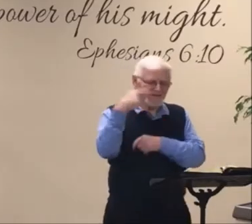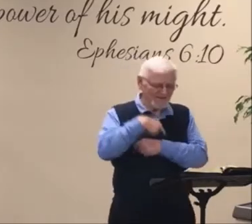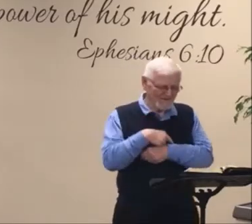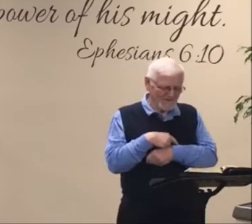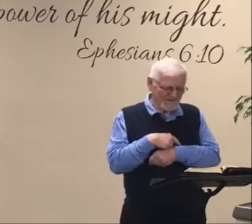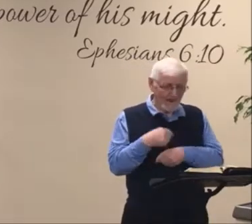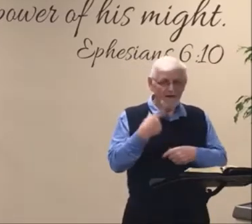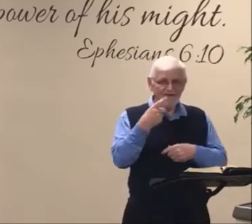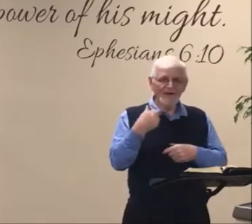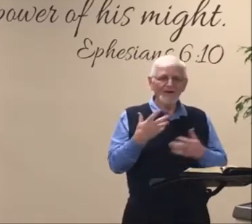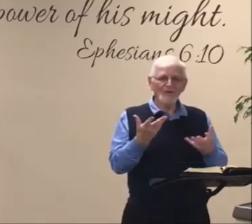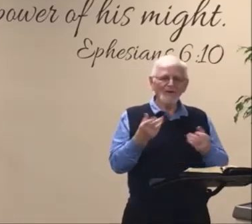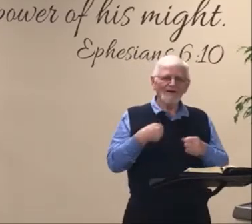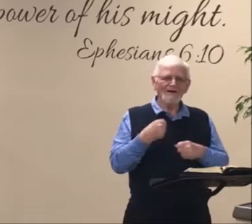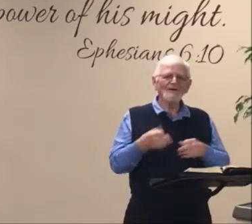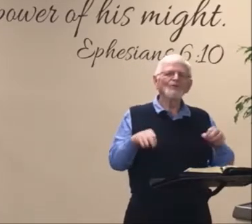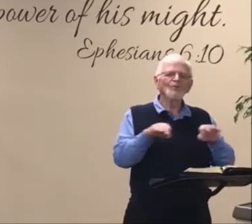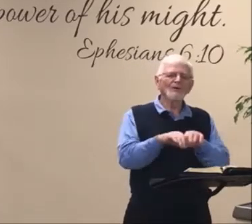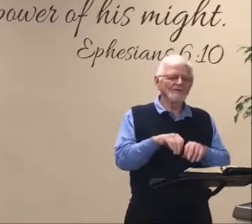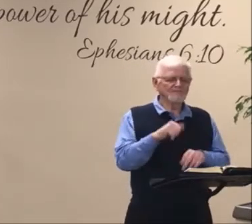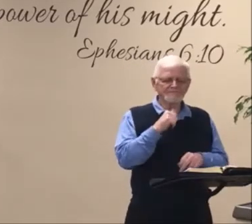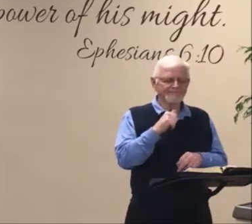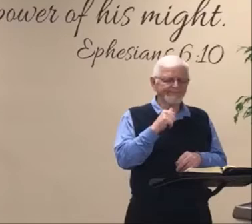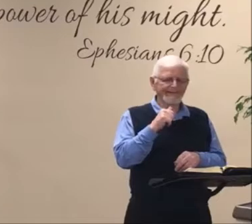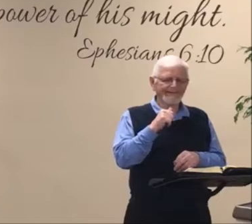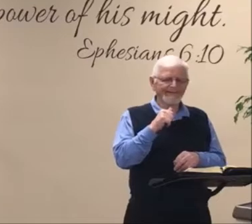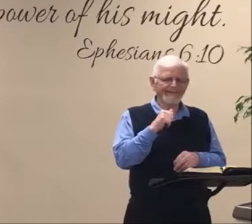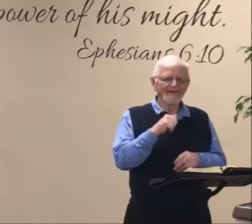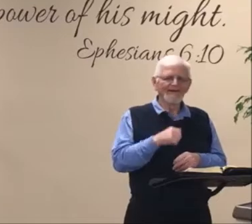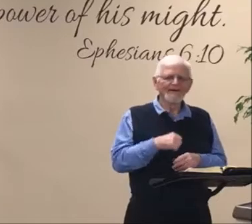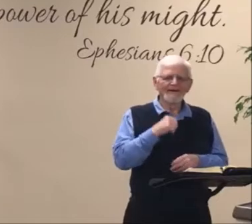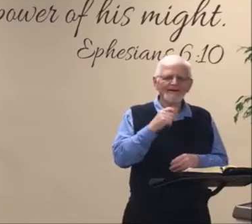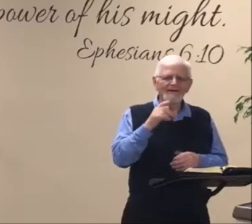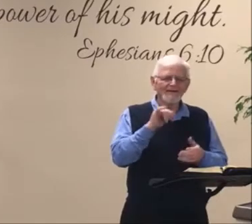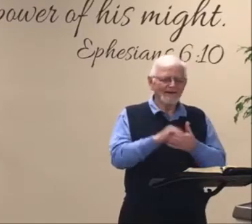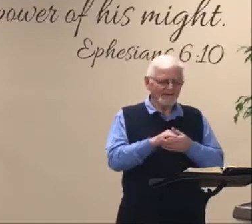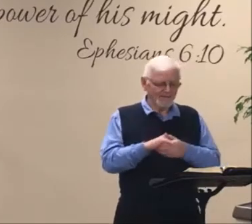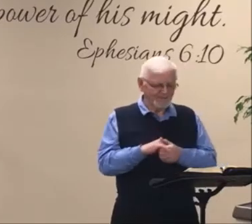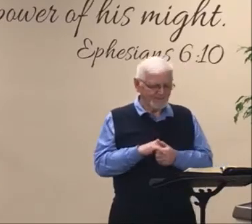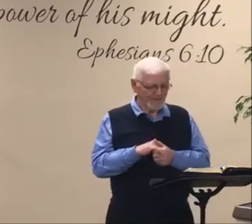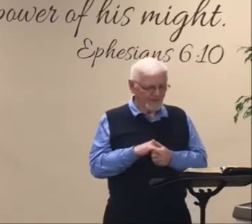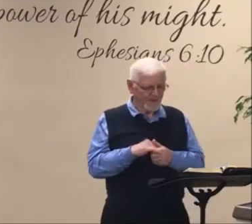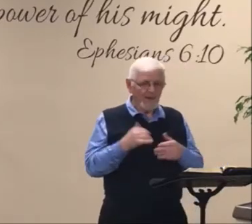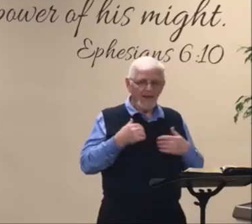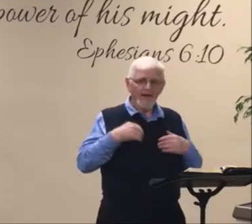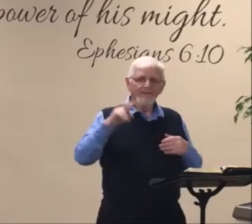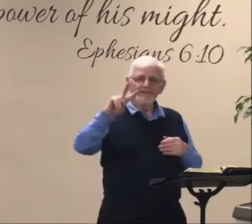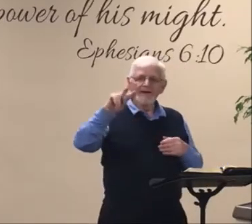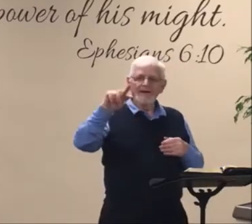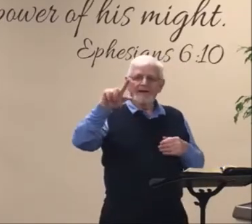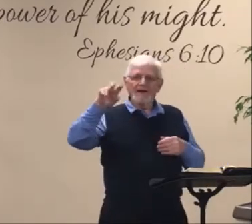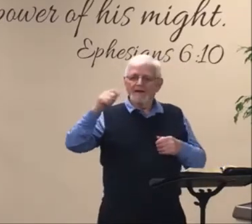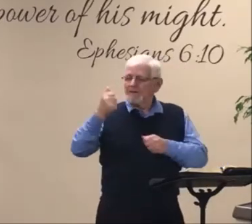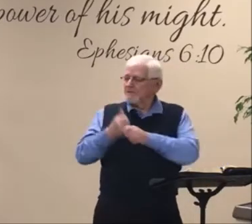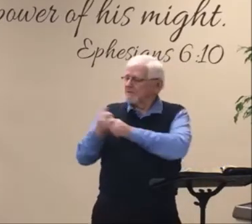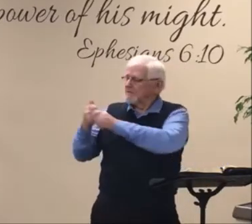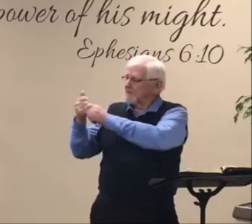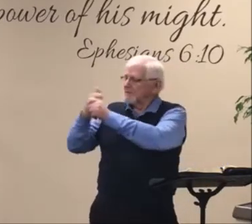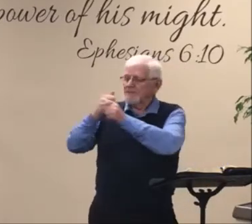I'll tell you what I'm worth. No, you're not. Not on that job site, you weren't. You have a value. Everybody in this room has a